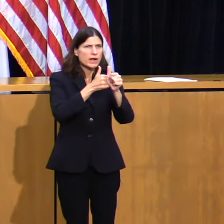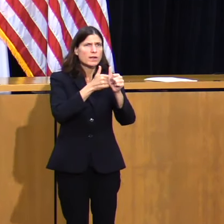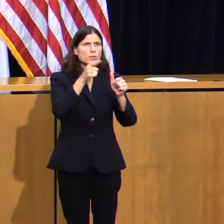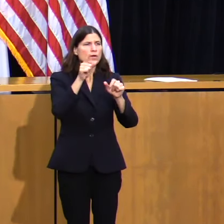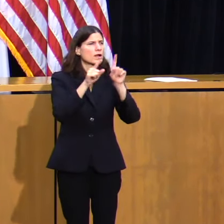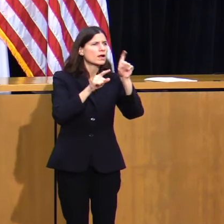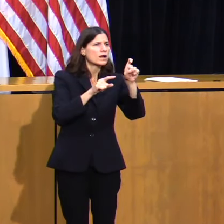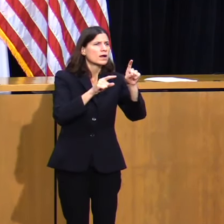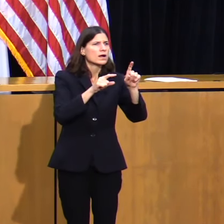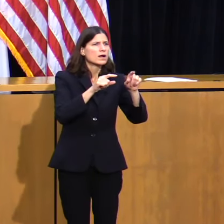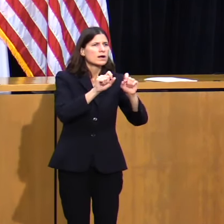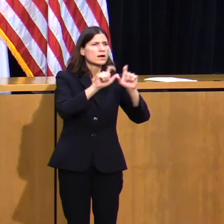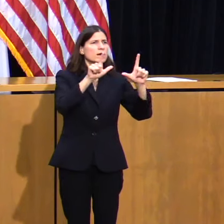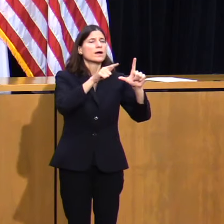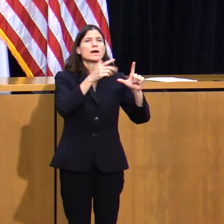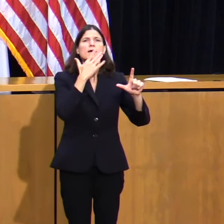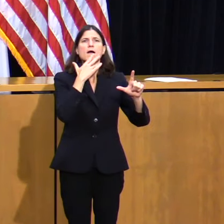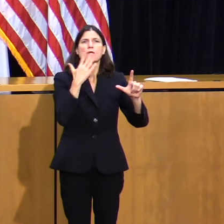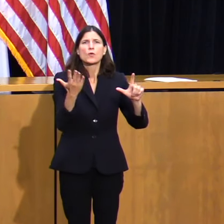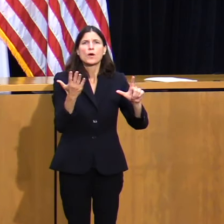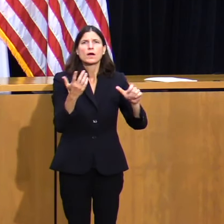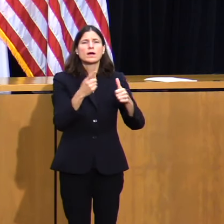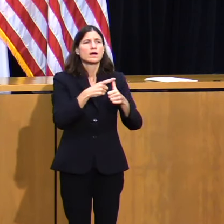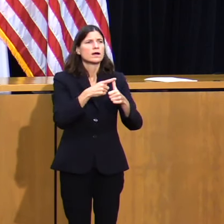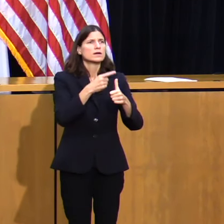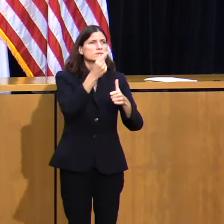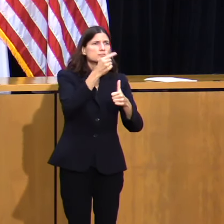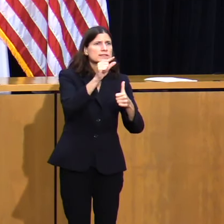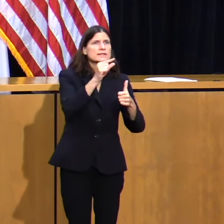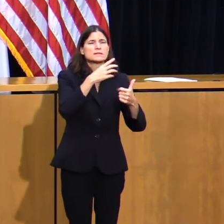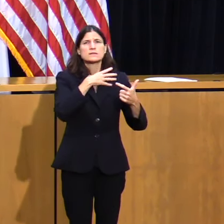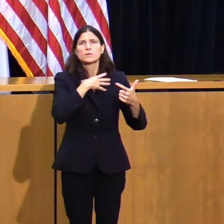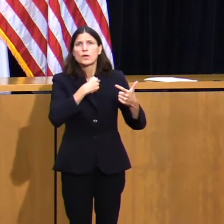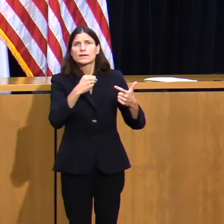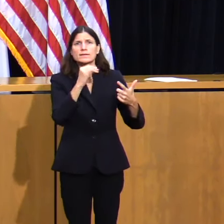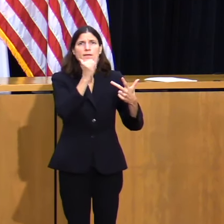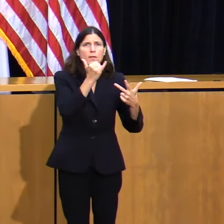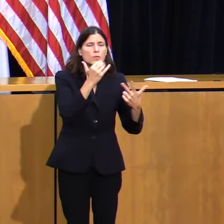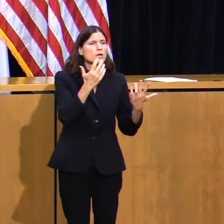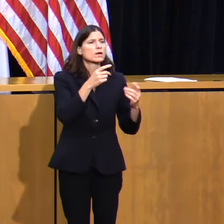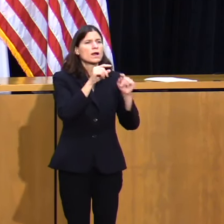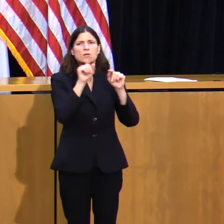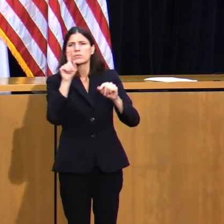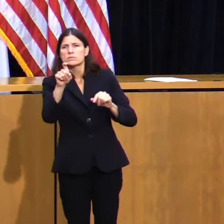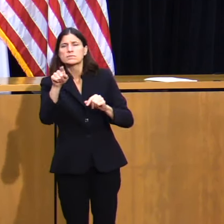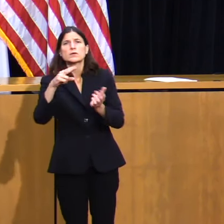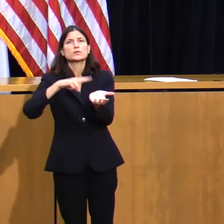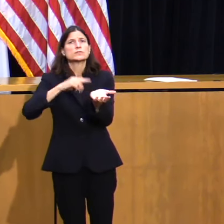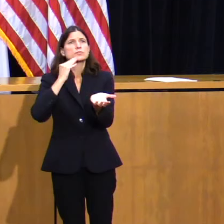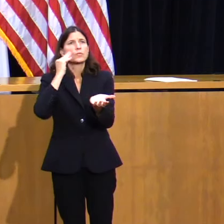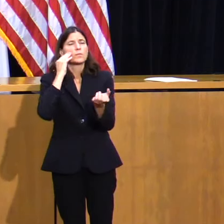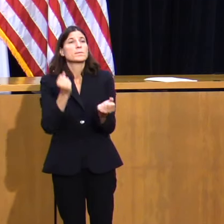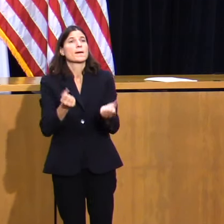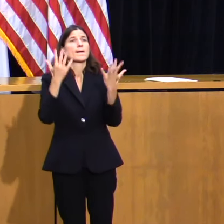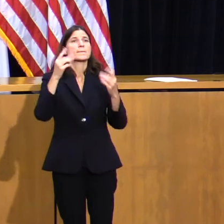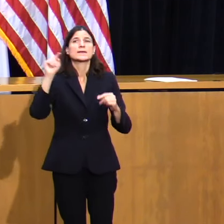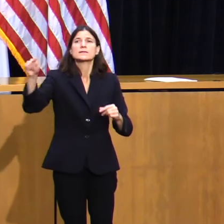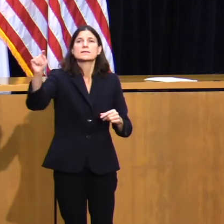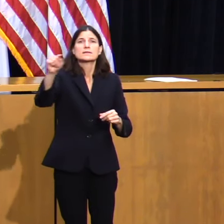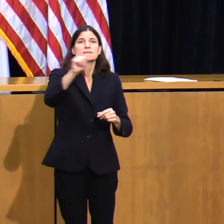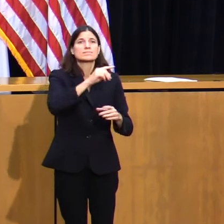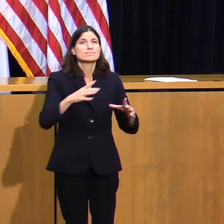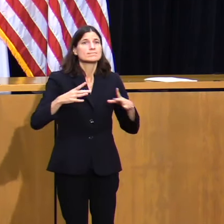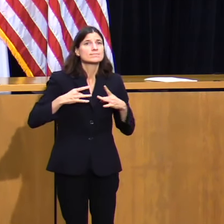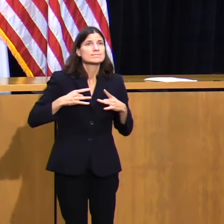surveys, amongst many other data points. This data set has grown over time, and with the amount of data that must be gathered from several